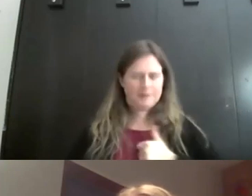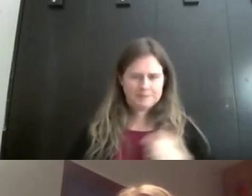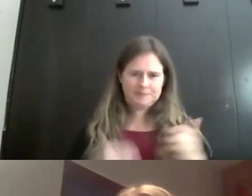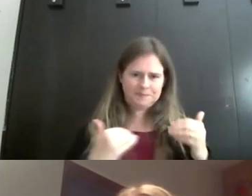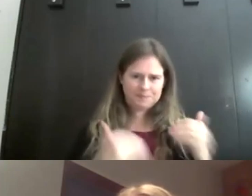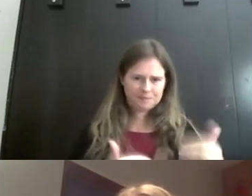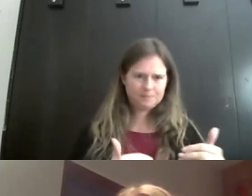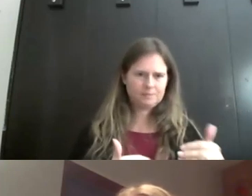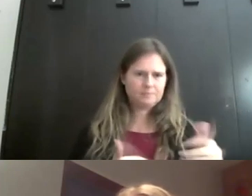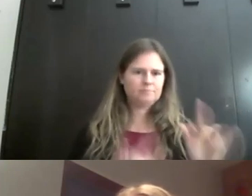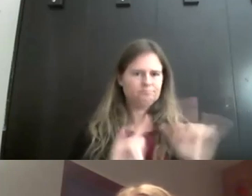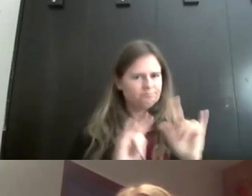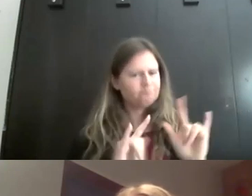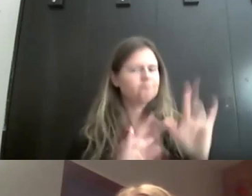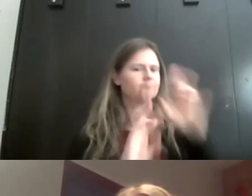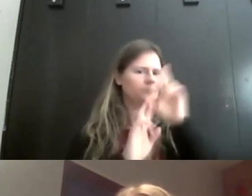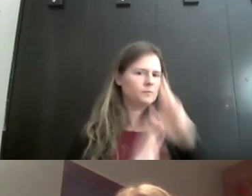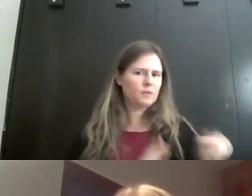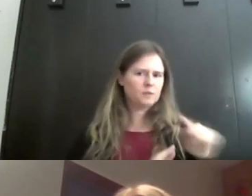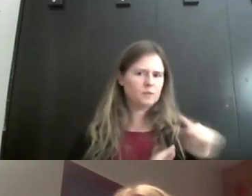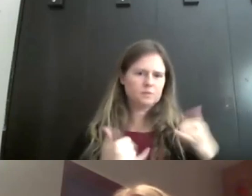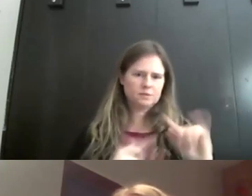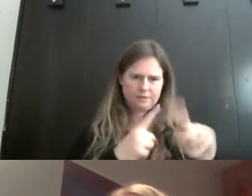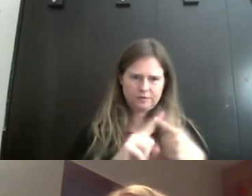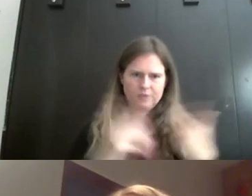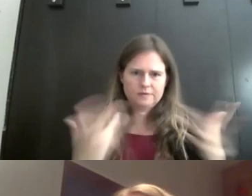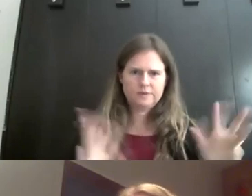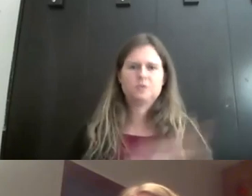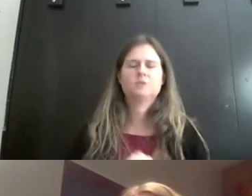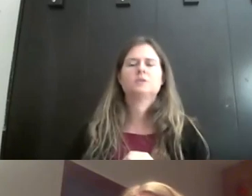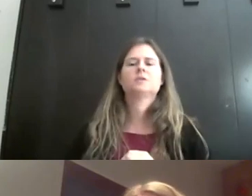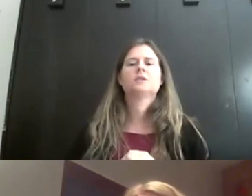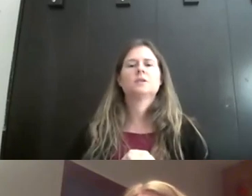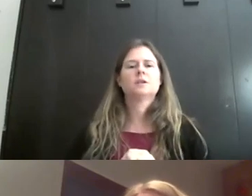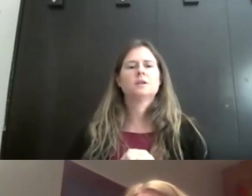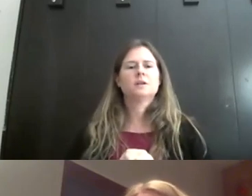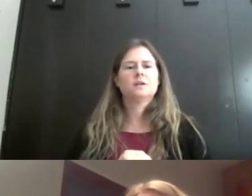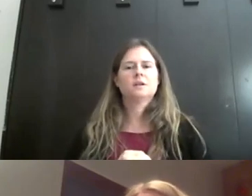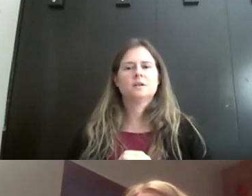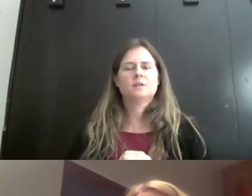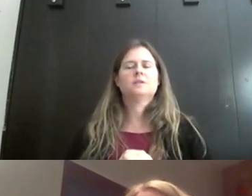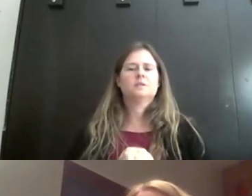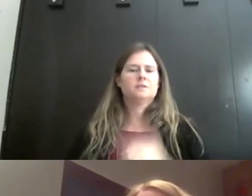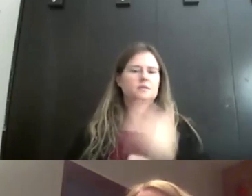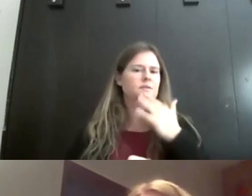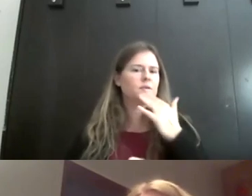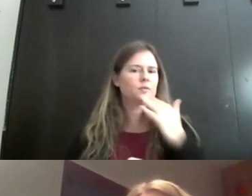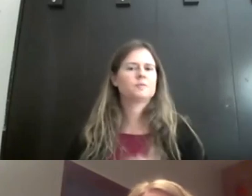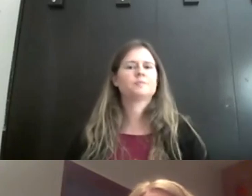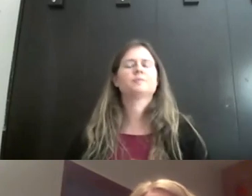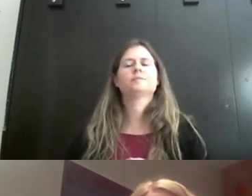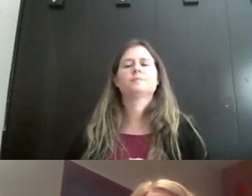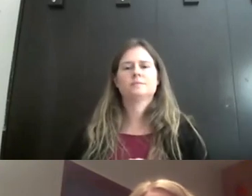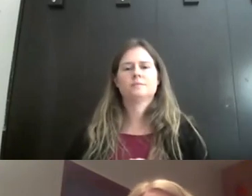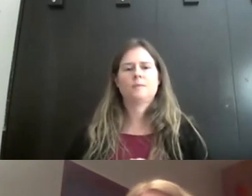I still love them and respect them. They're still my friends. I'll close on that. Awesome, thank you so much. I'm going to turn it over